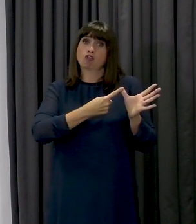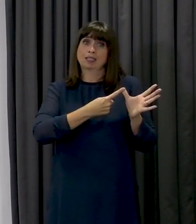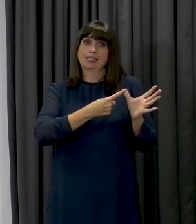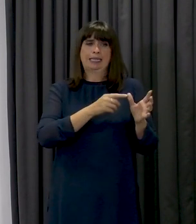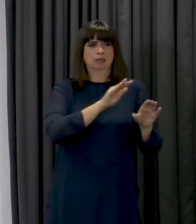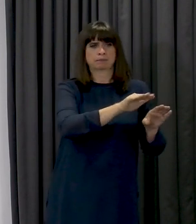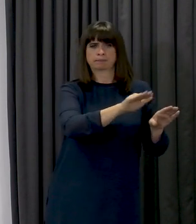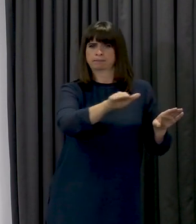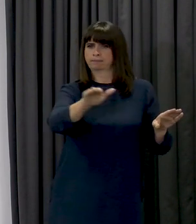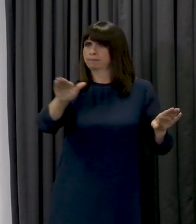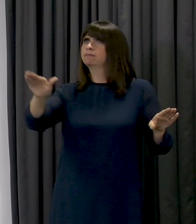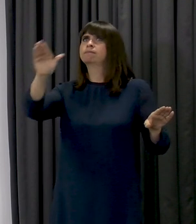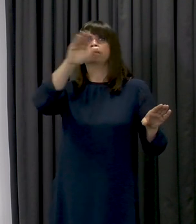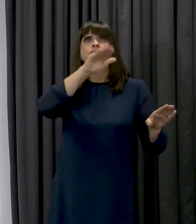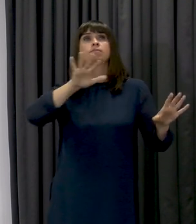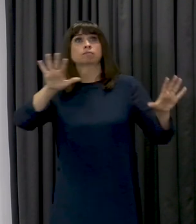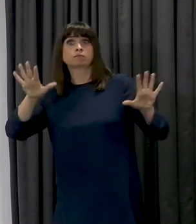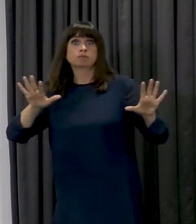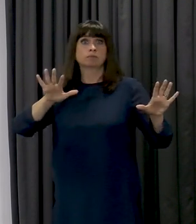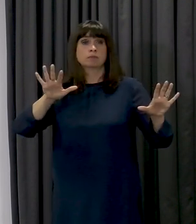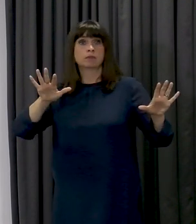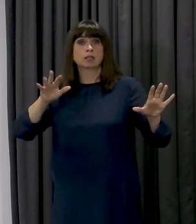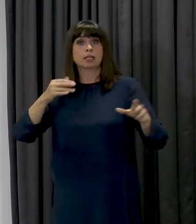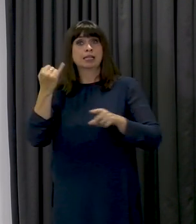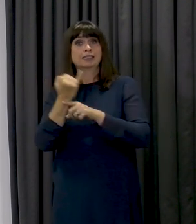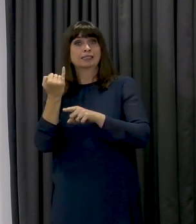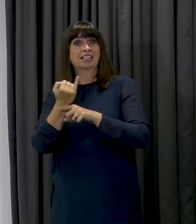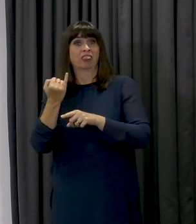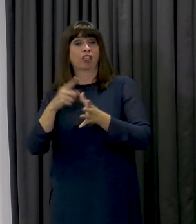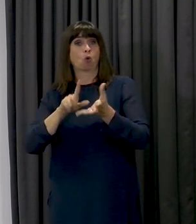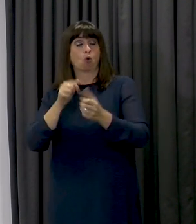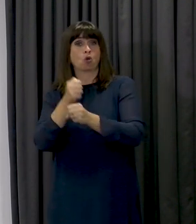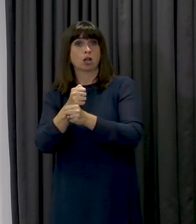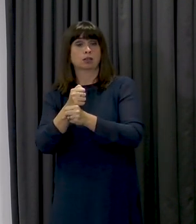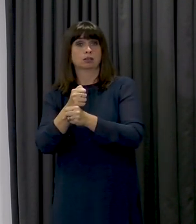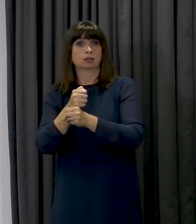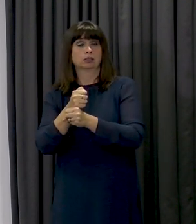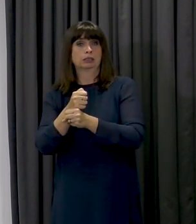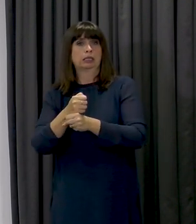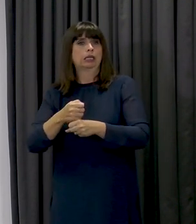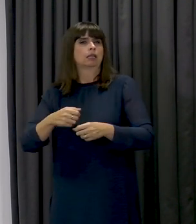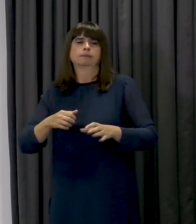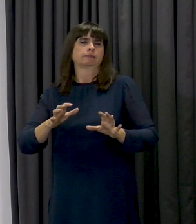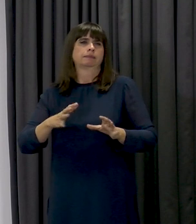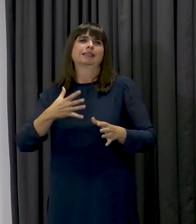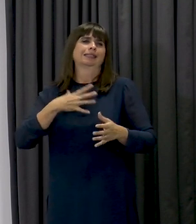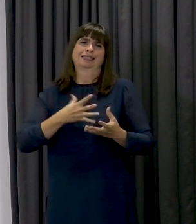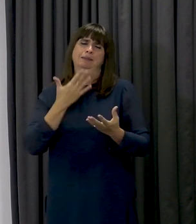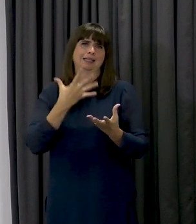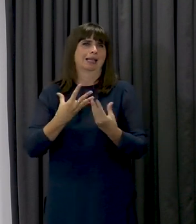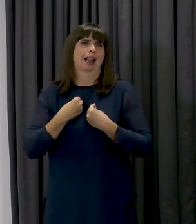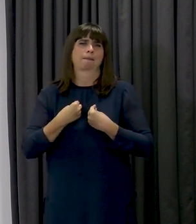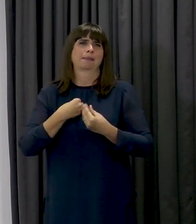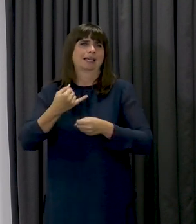couple of weeks to make sure that if there are people after the 16th of August who still need help with shopping, who still need help with